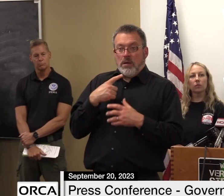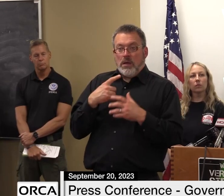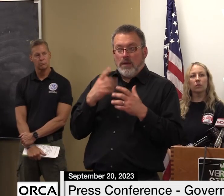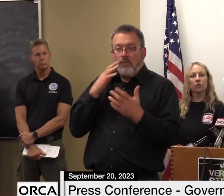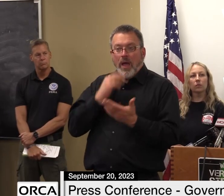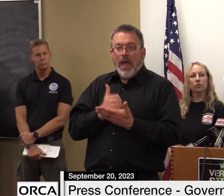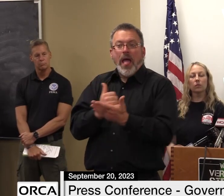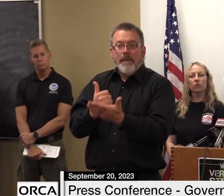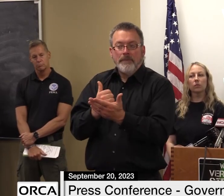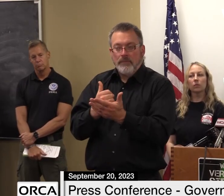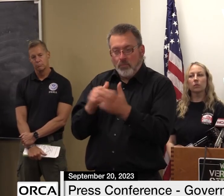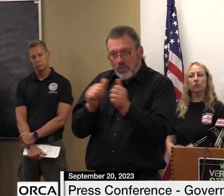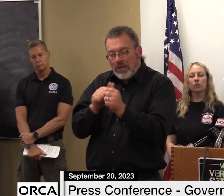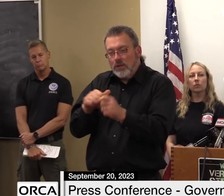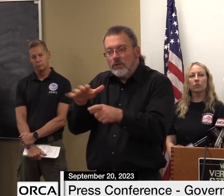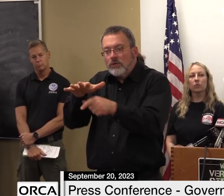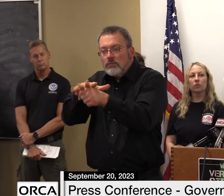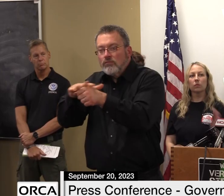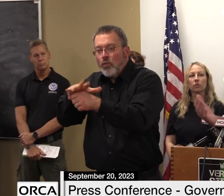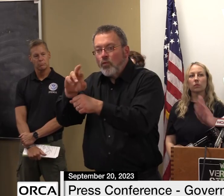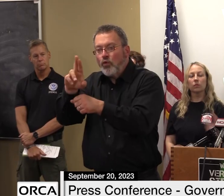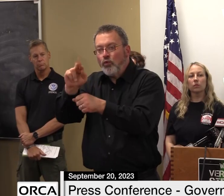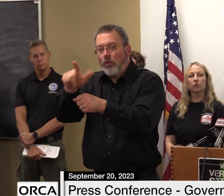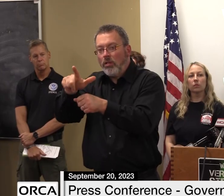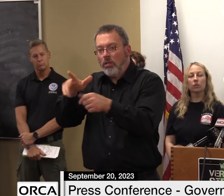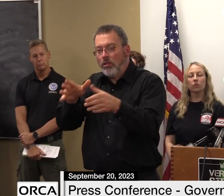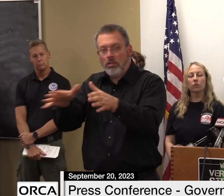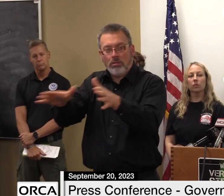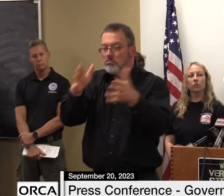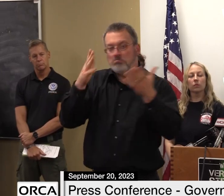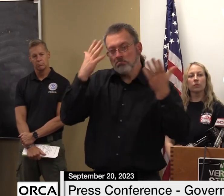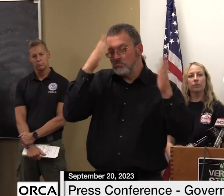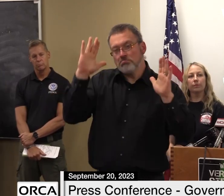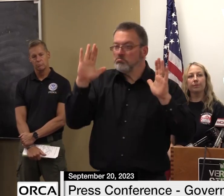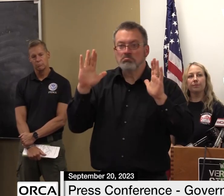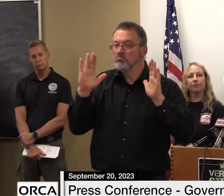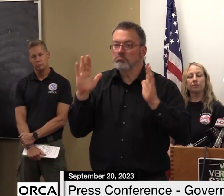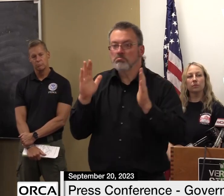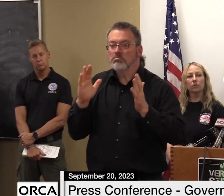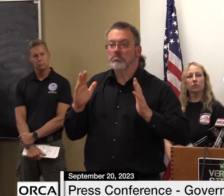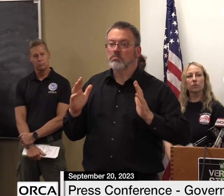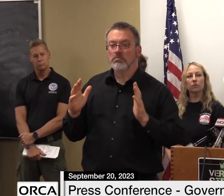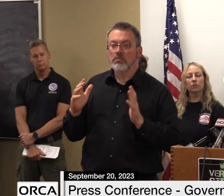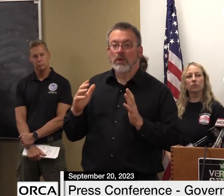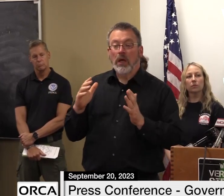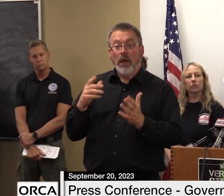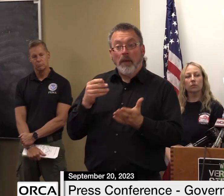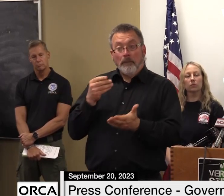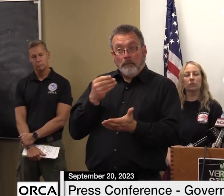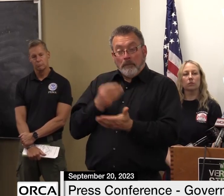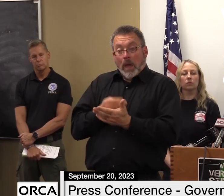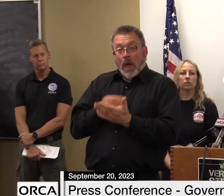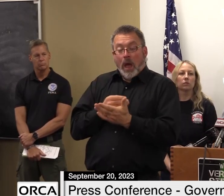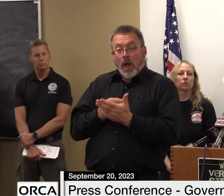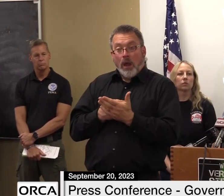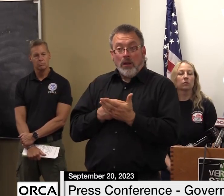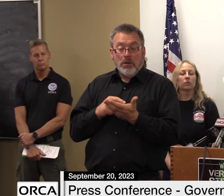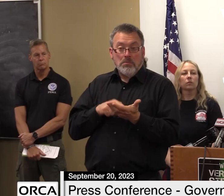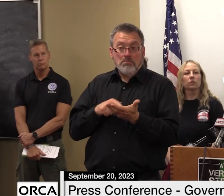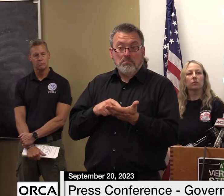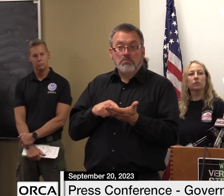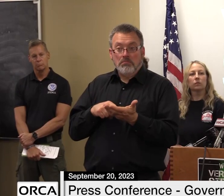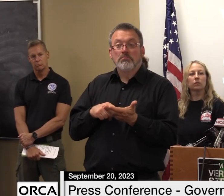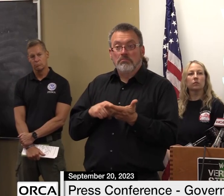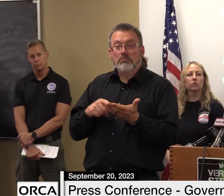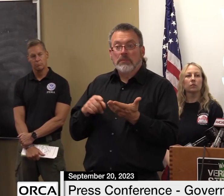local roads at this point. And obviously, as you've heard, as far as the funding pieces, they may not always come